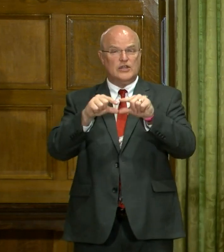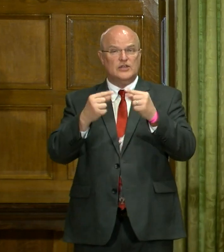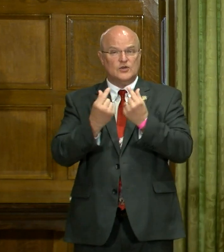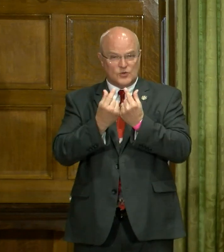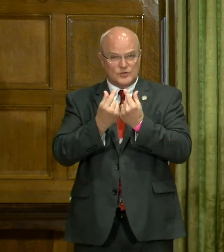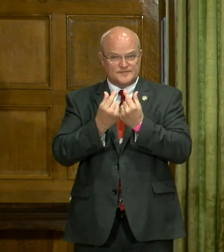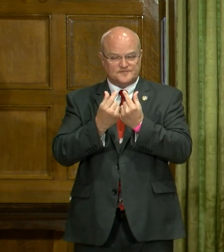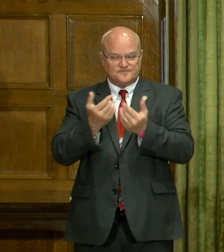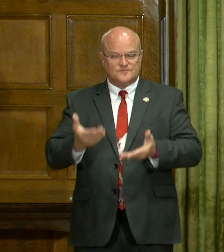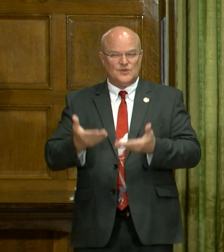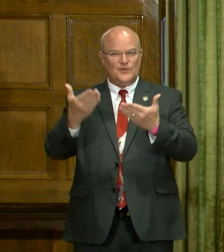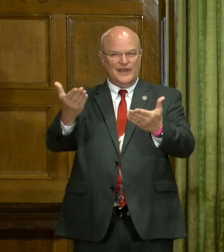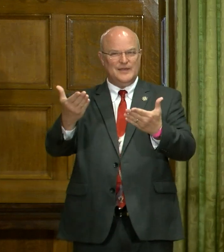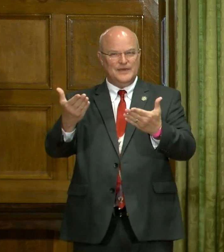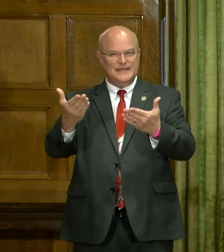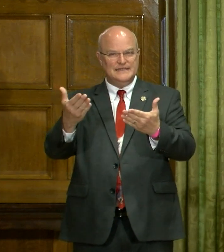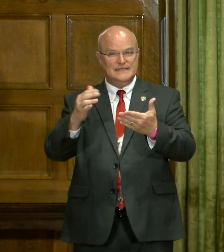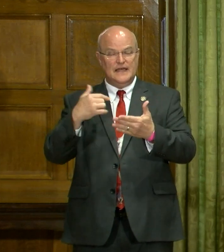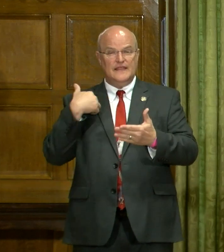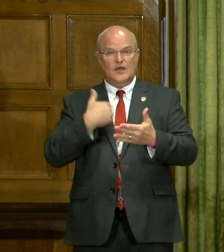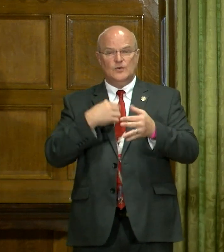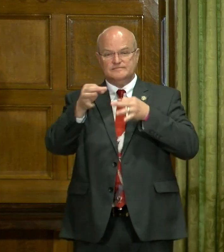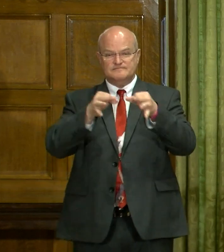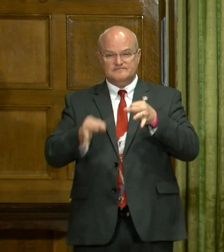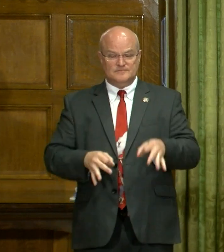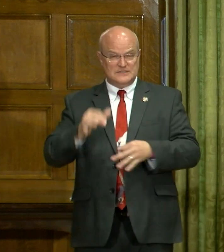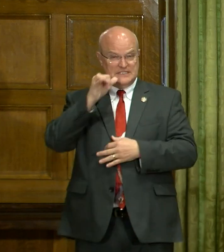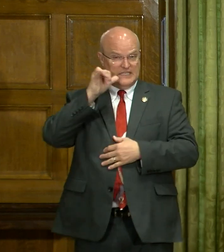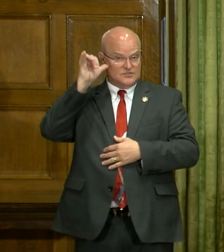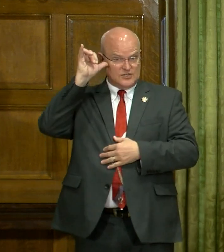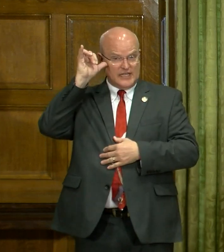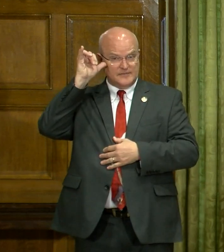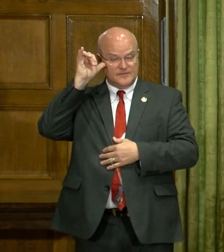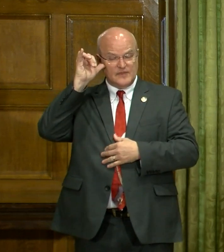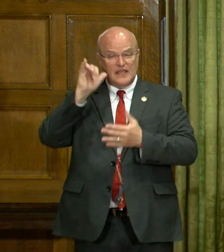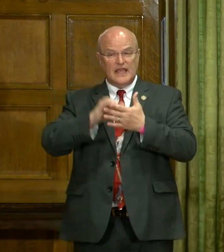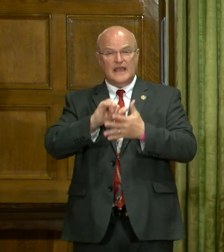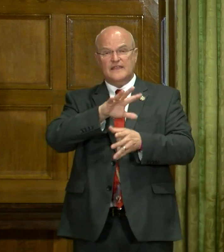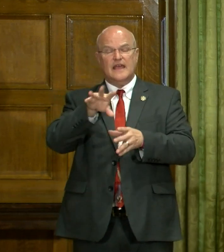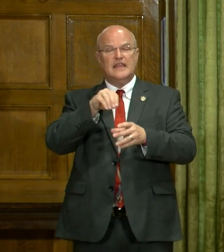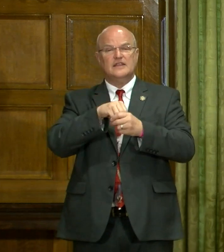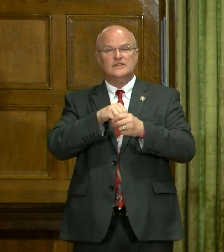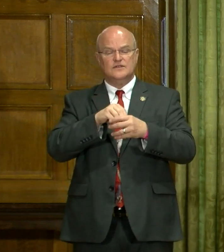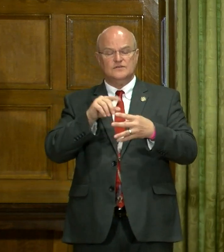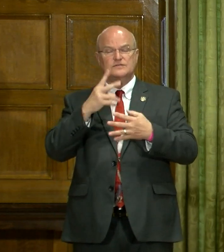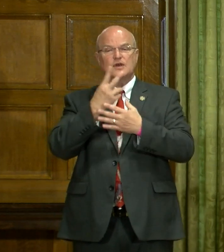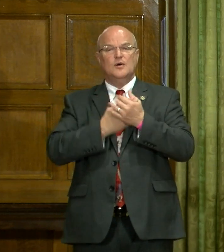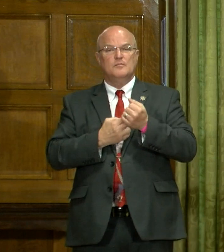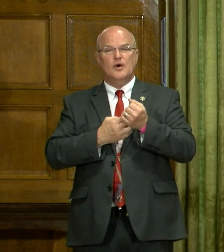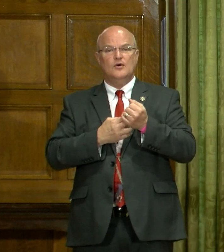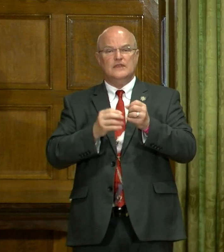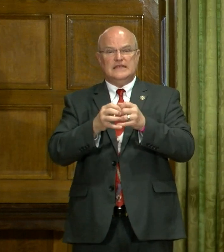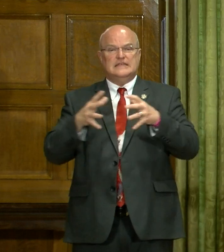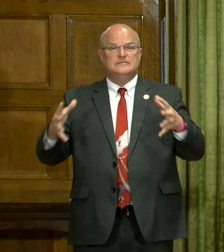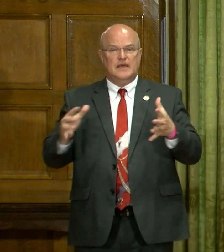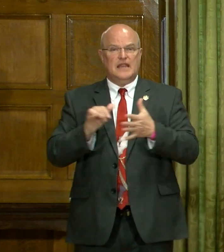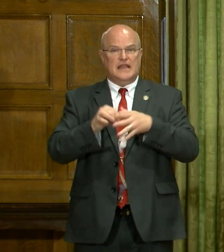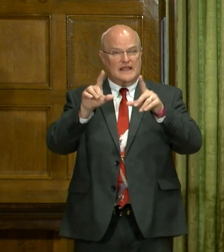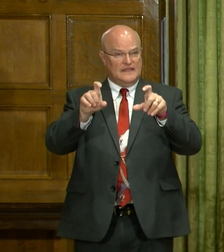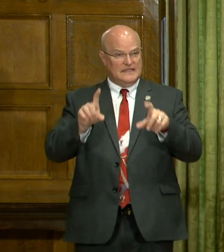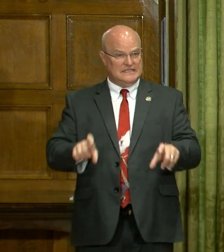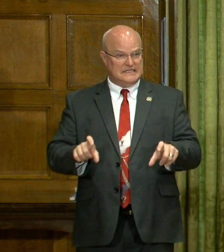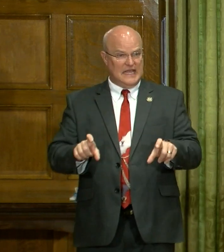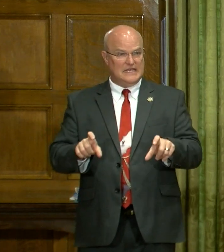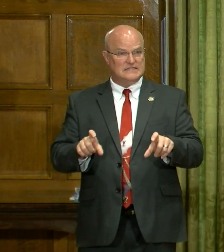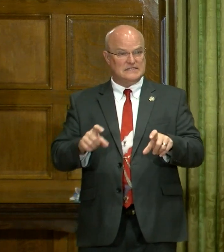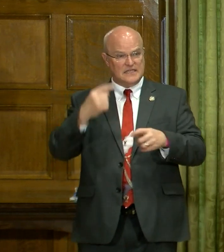group recommended that we outlined yesterday, and that includes both expanding the